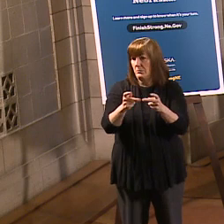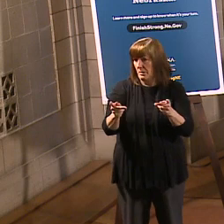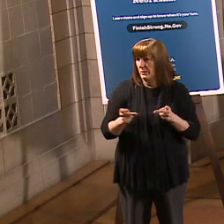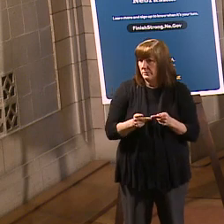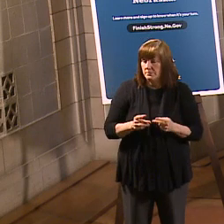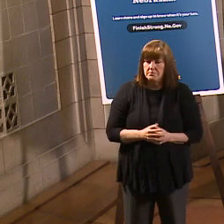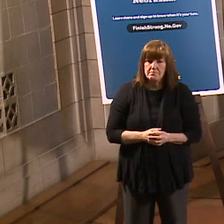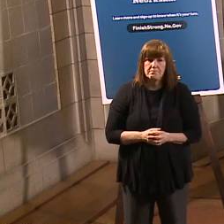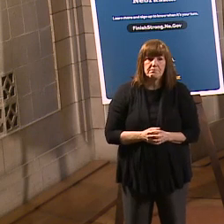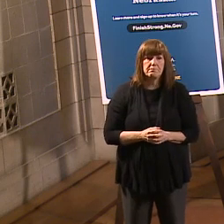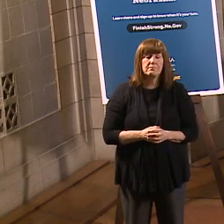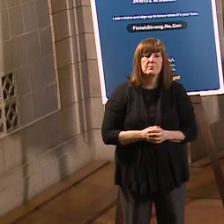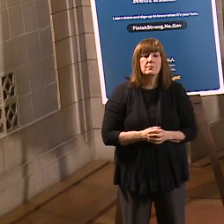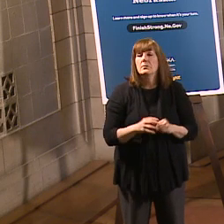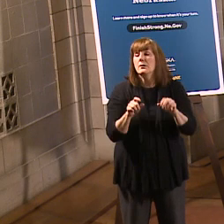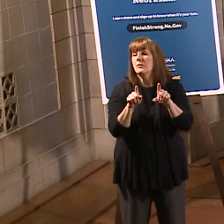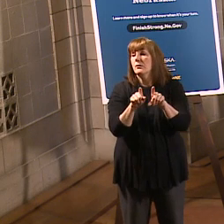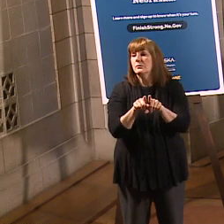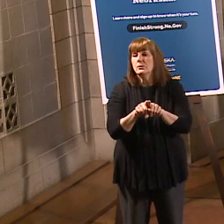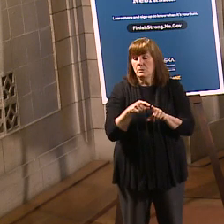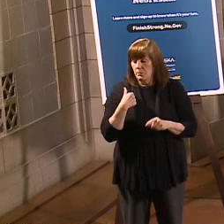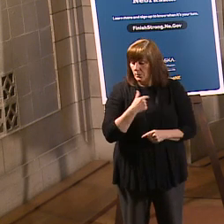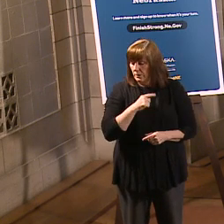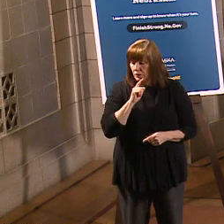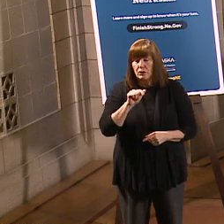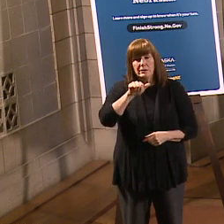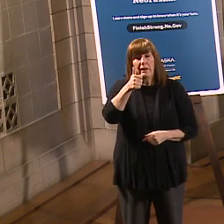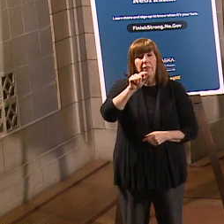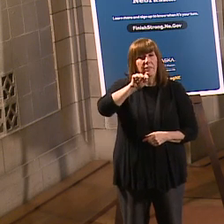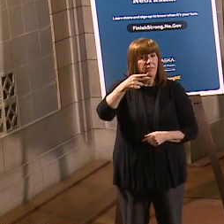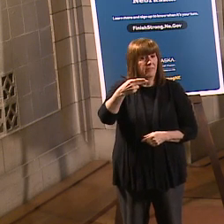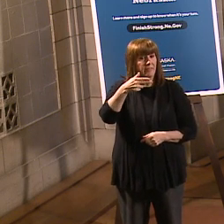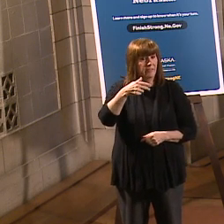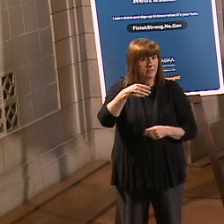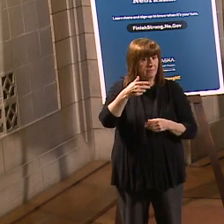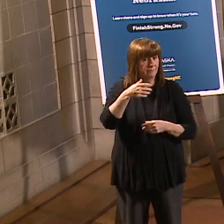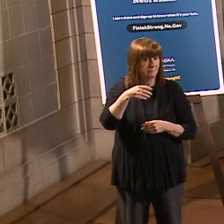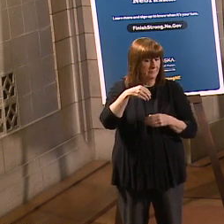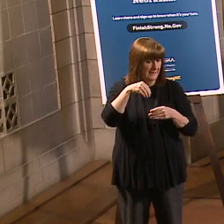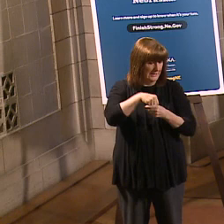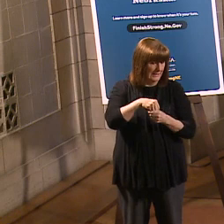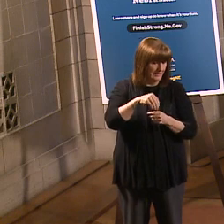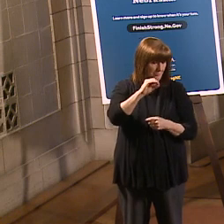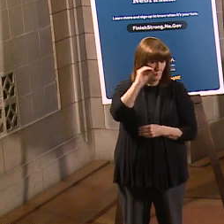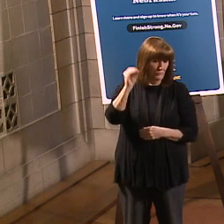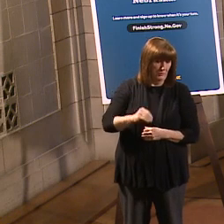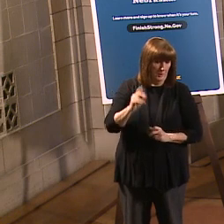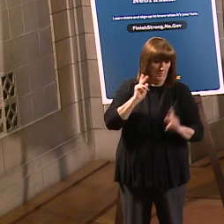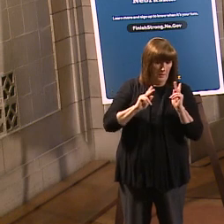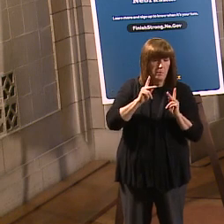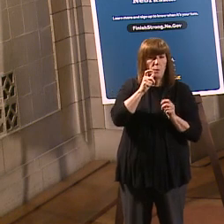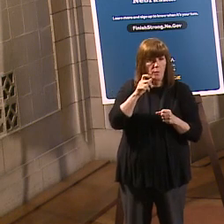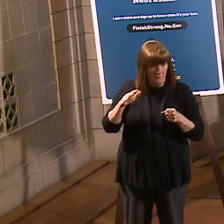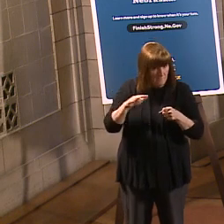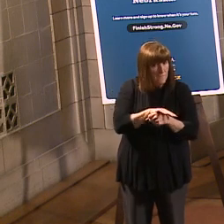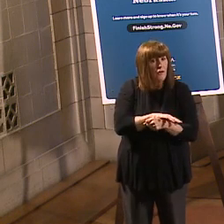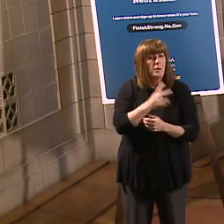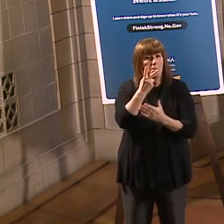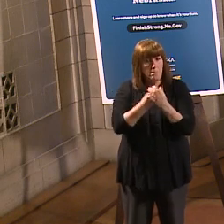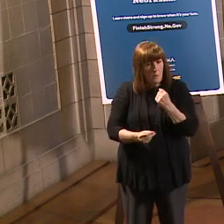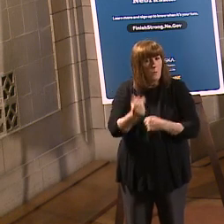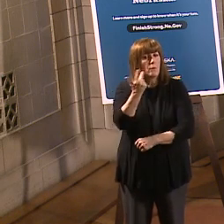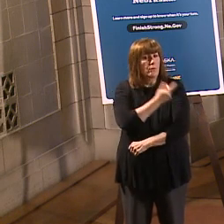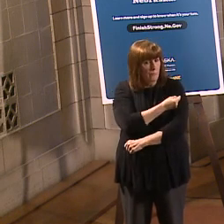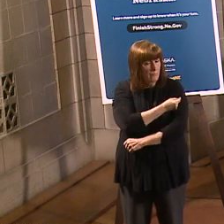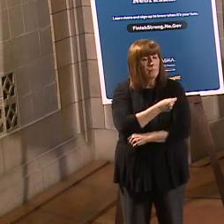way. We are the 10th state as far as percent of population who are fully vaccinated,